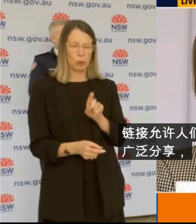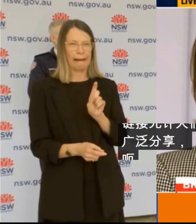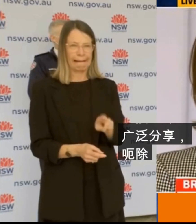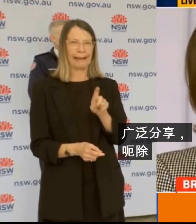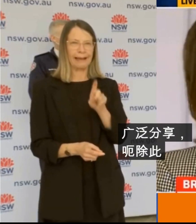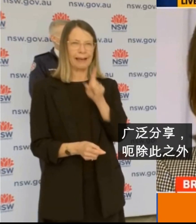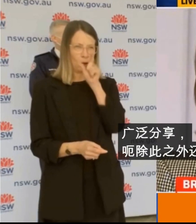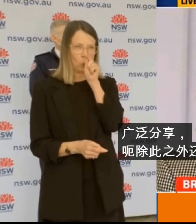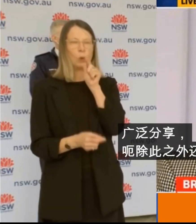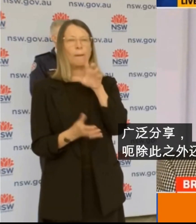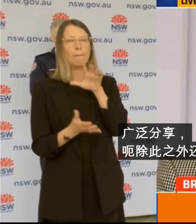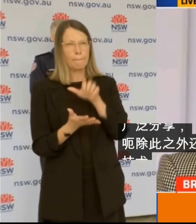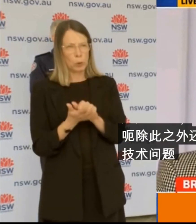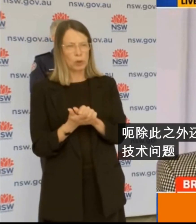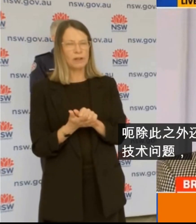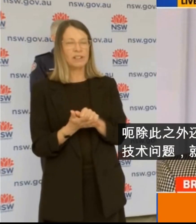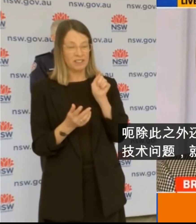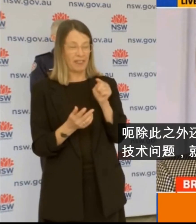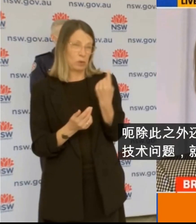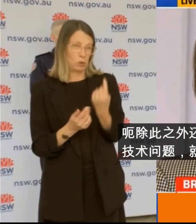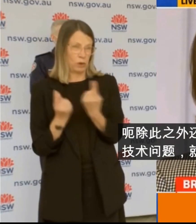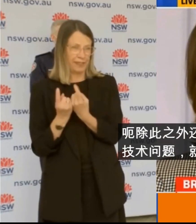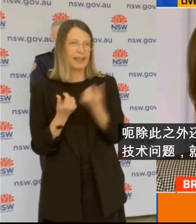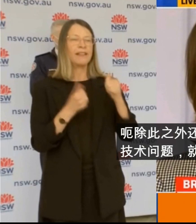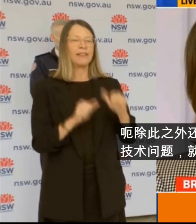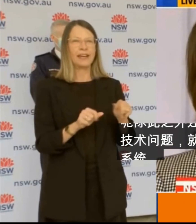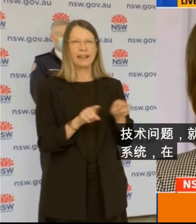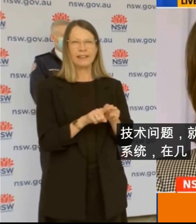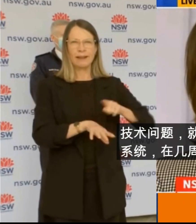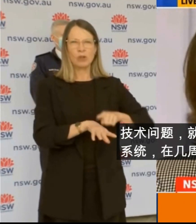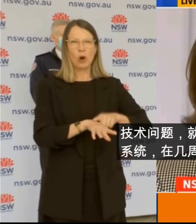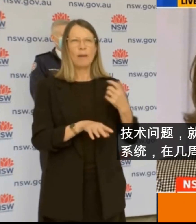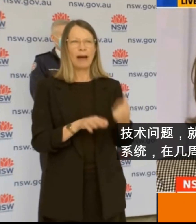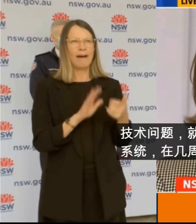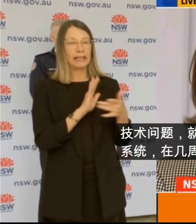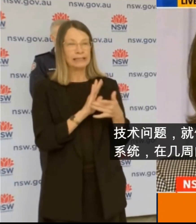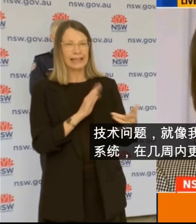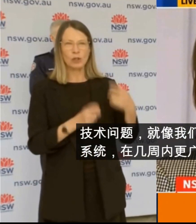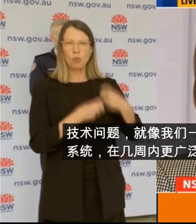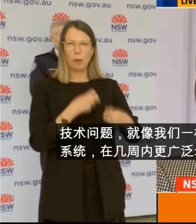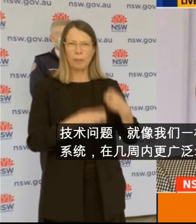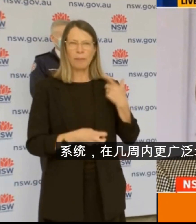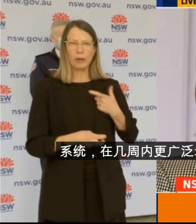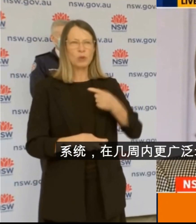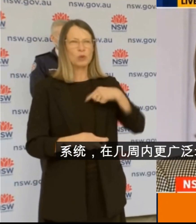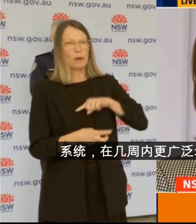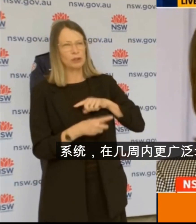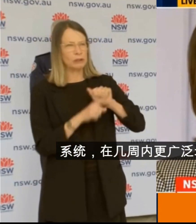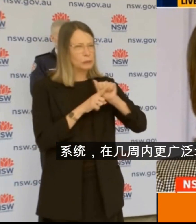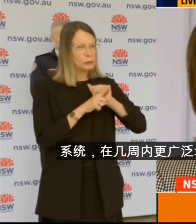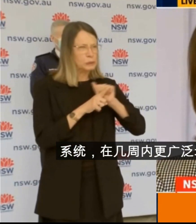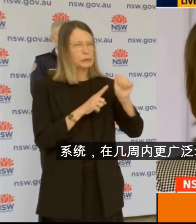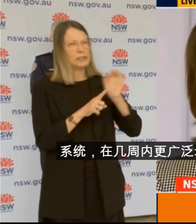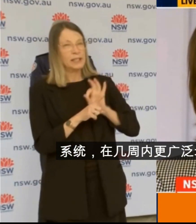widely. In addition to that, there was a technical issue as we were upgrading our system to make provision for 12 to 15-year-olds